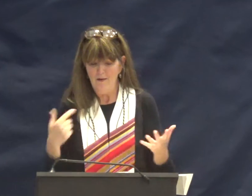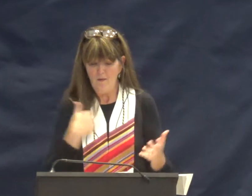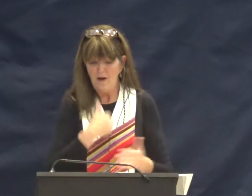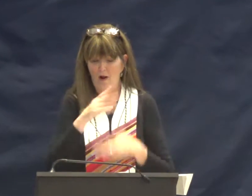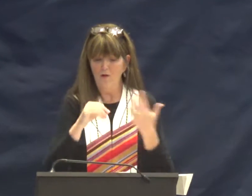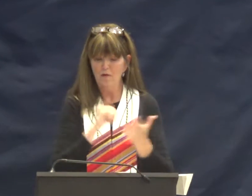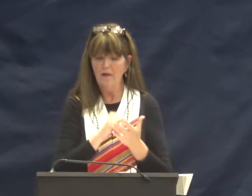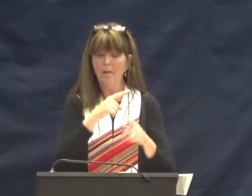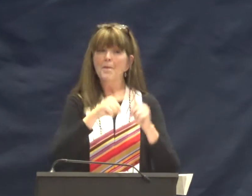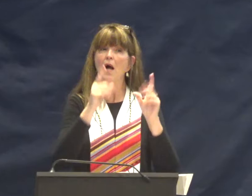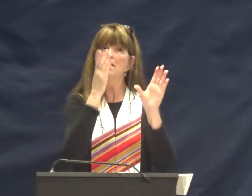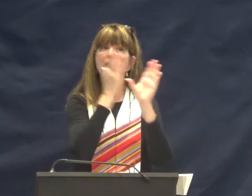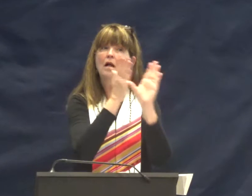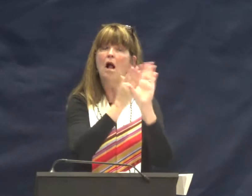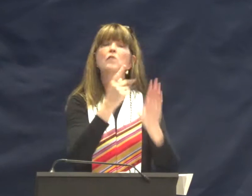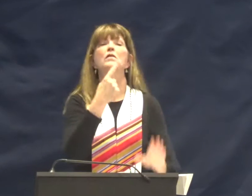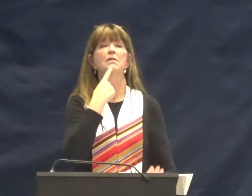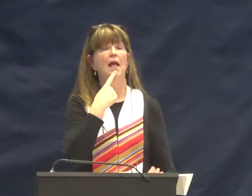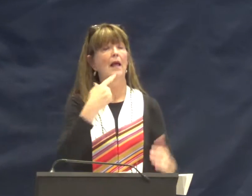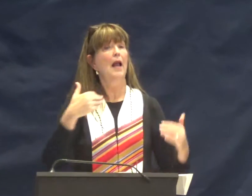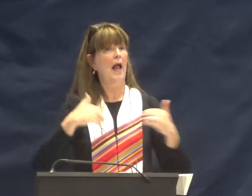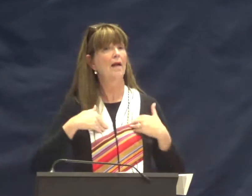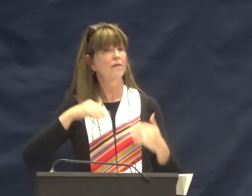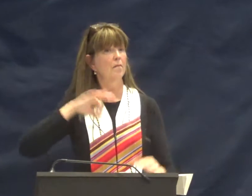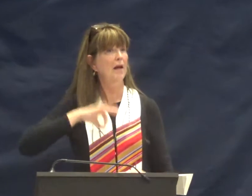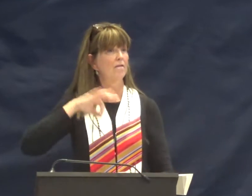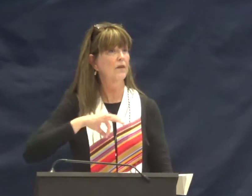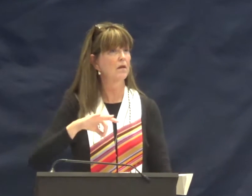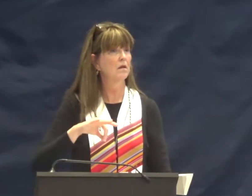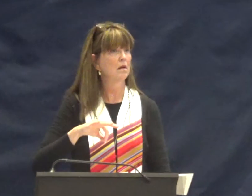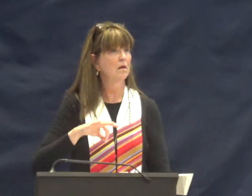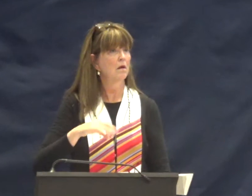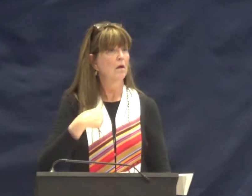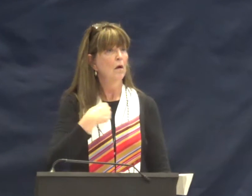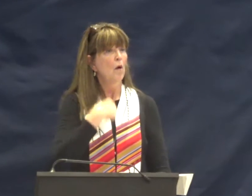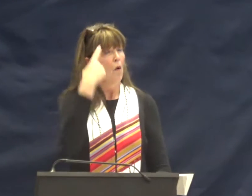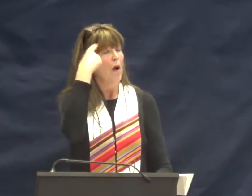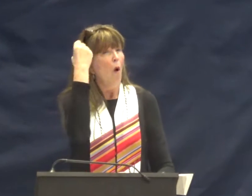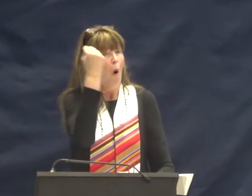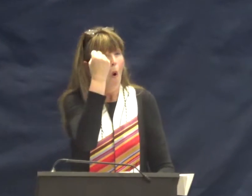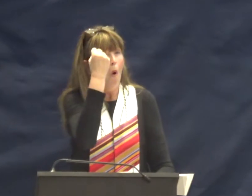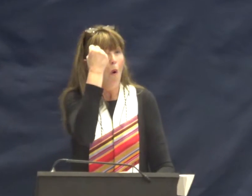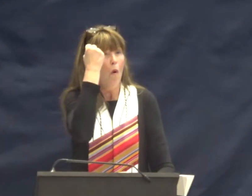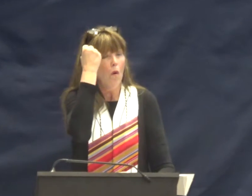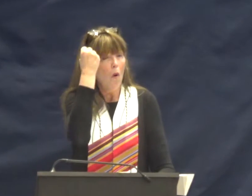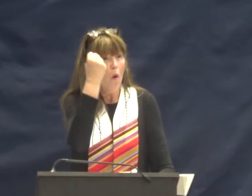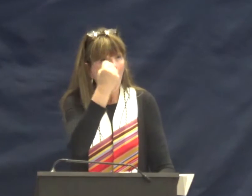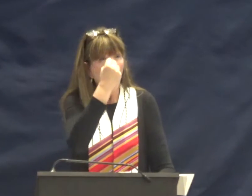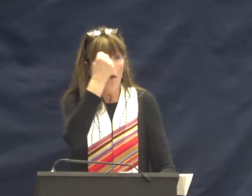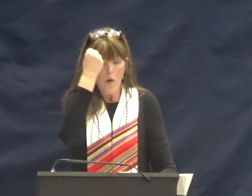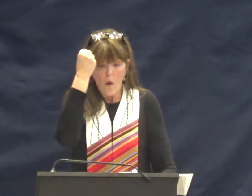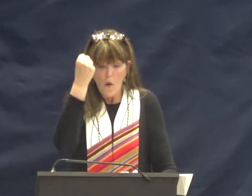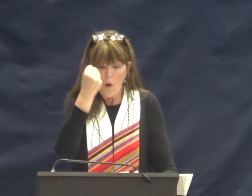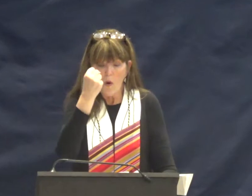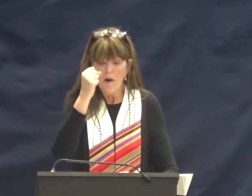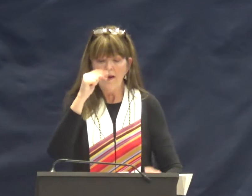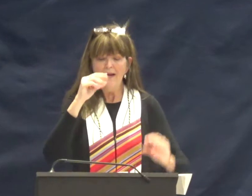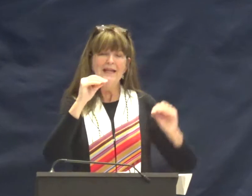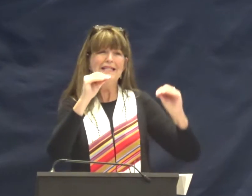right? We all do that. But psychologists say that there are some benefits to us remembering the negative